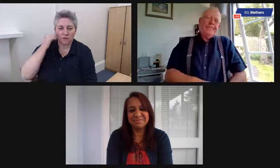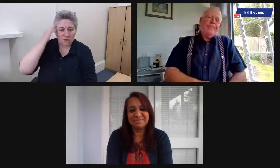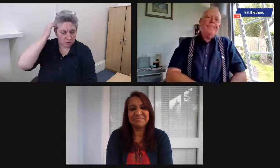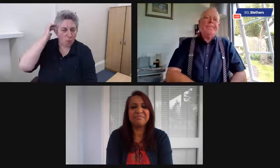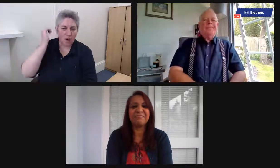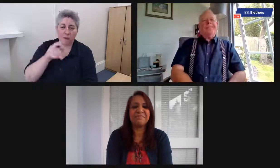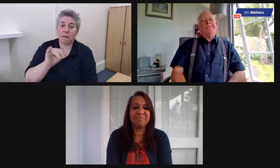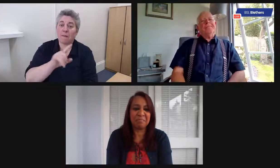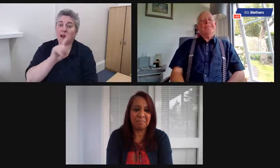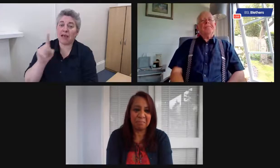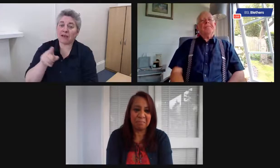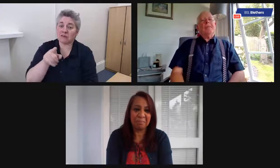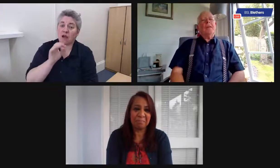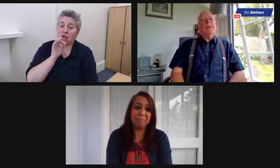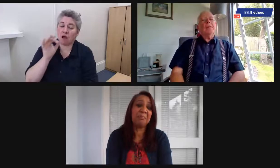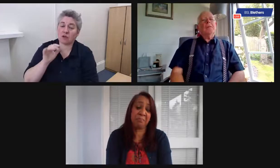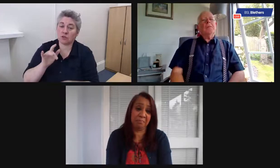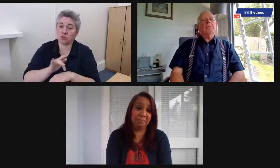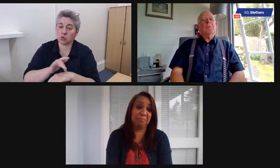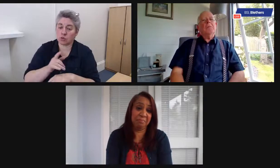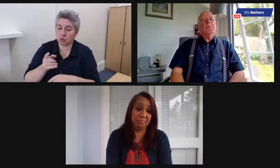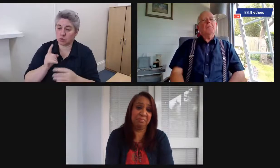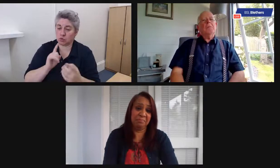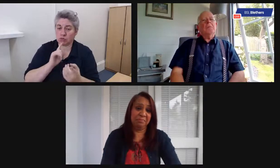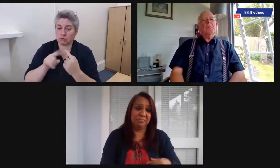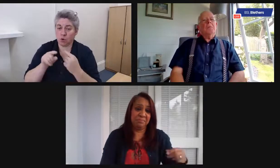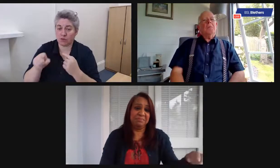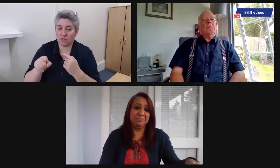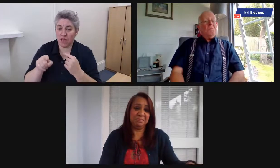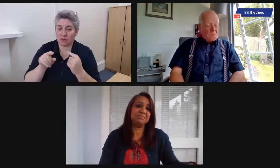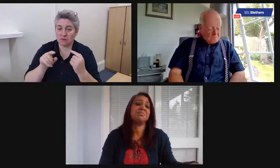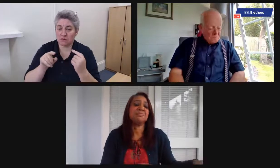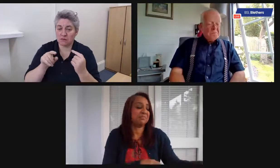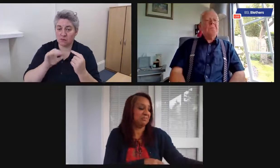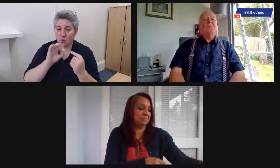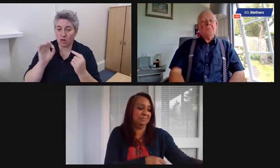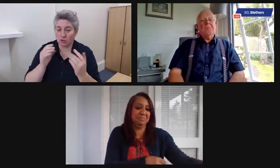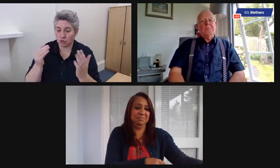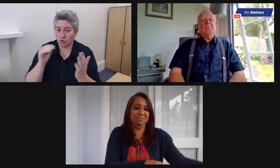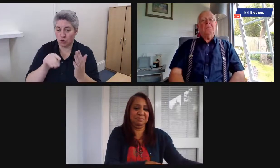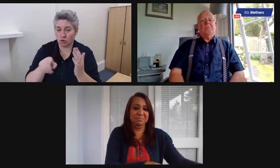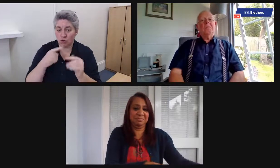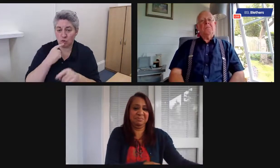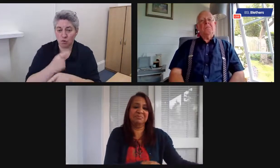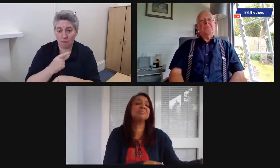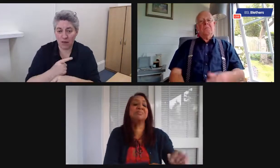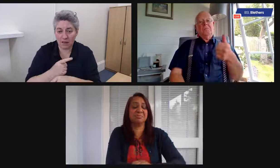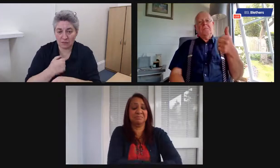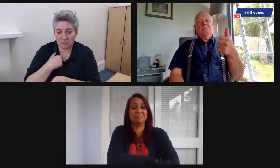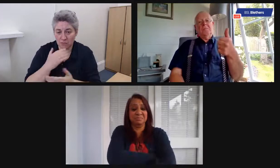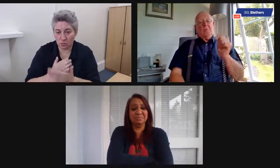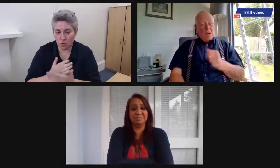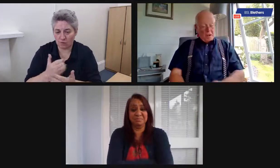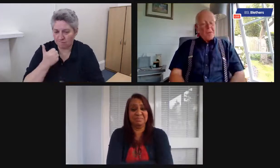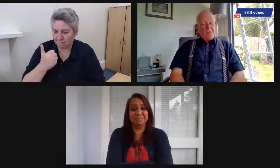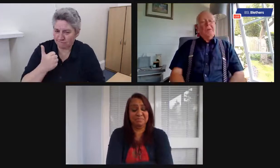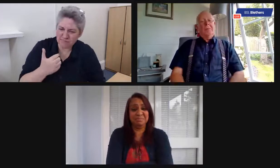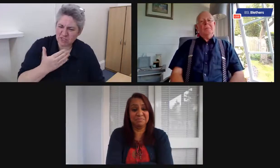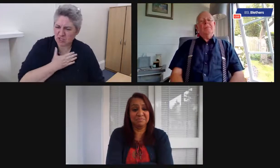unfortunately, he wasn't able to join us because of Wi-Fi. But yeah, not my domain, I'm afraid. Yeah, we could maybe put that question in the